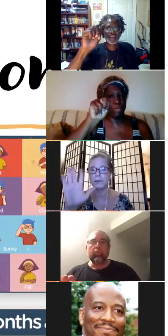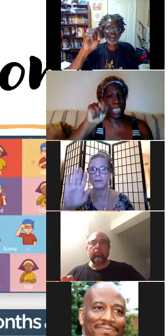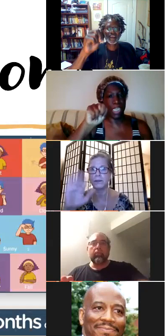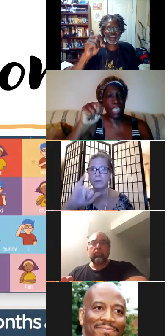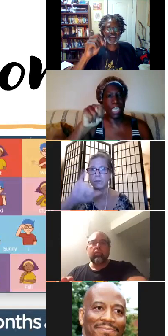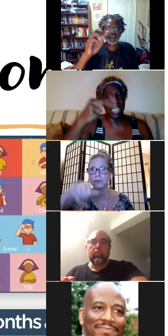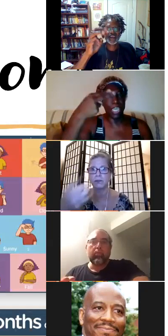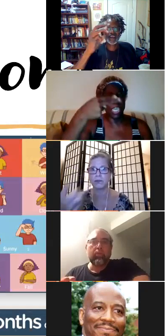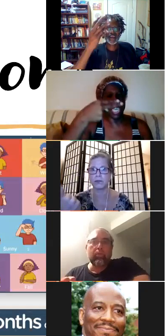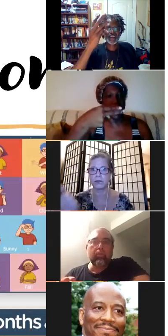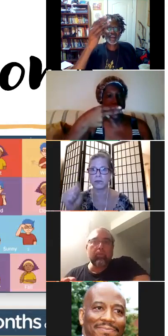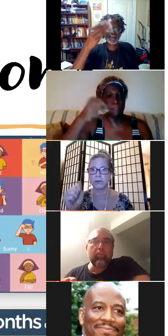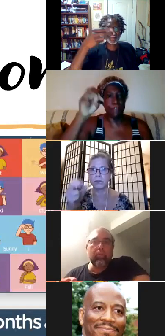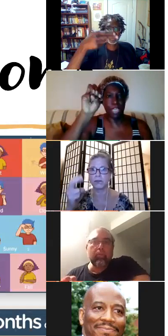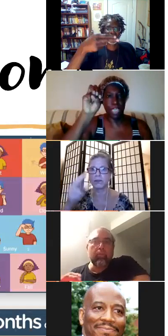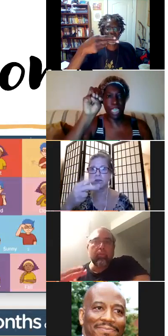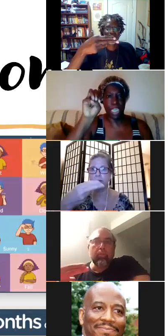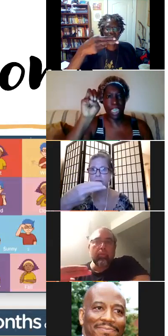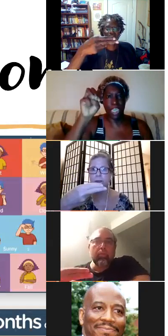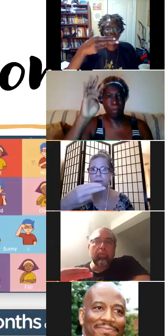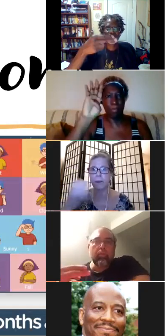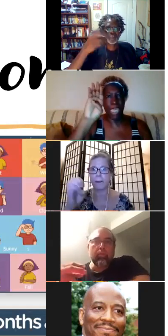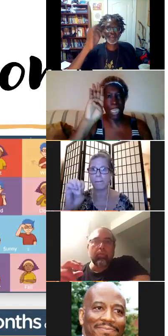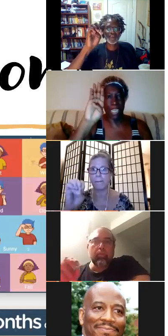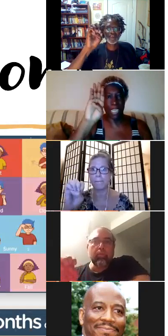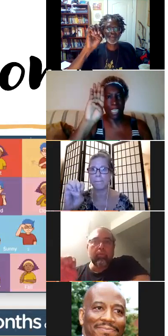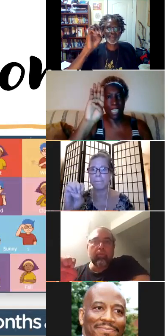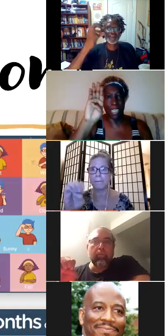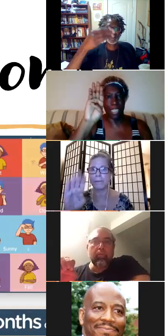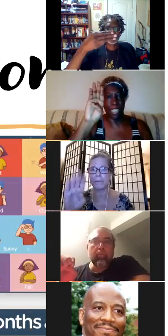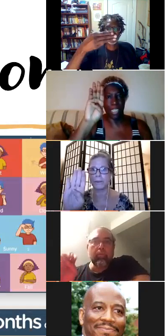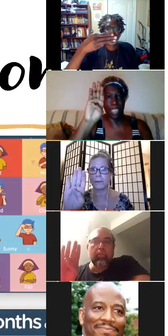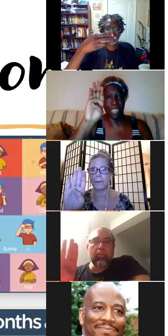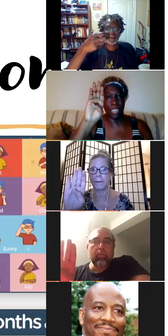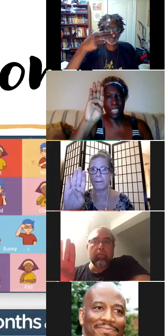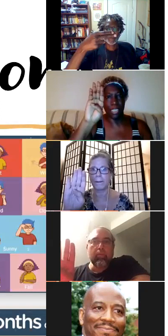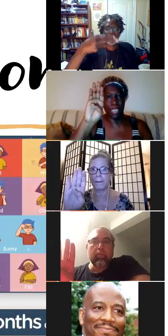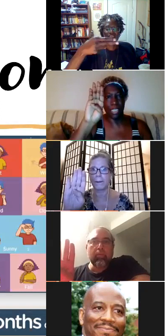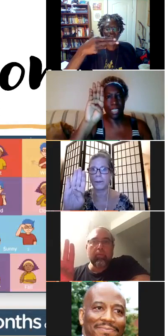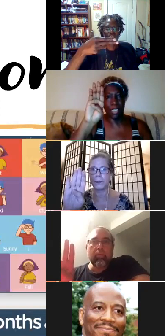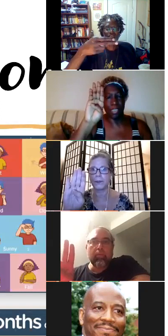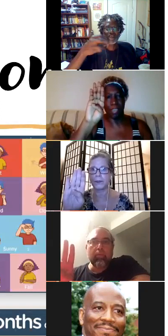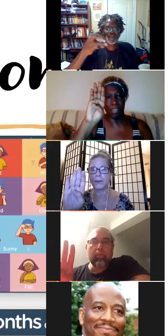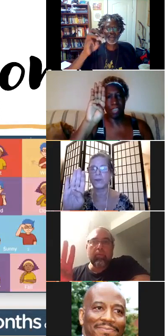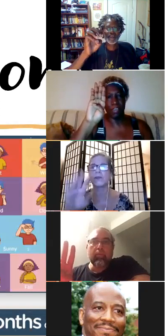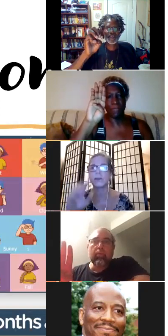February would be F FEB. E D.